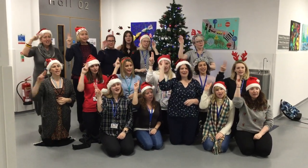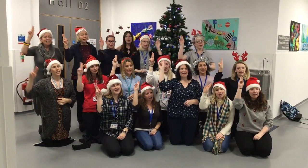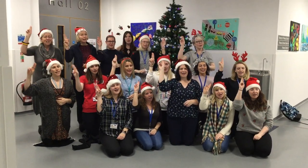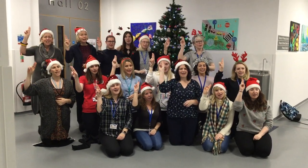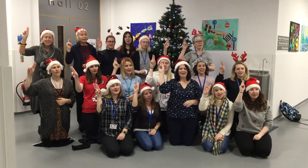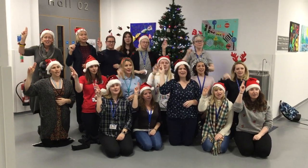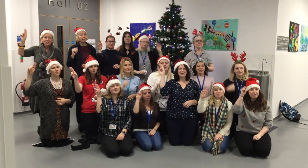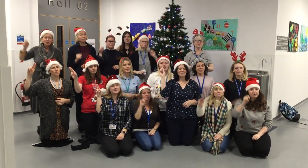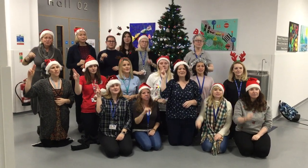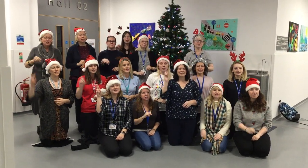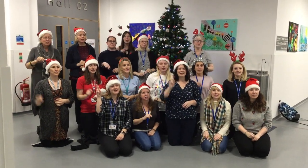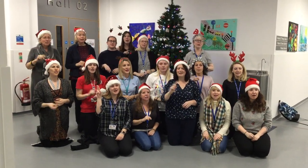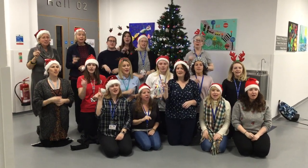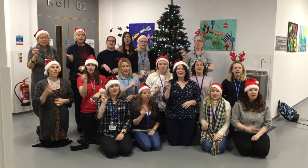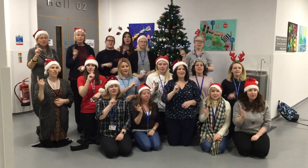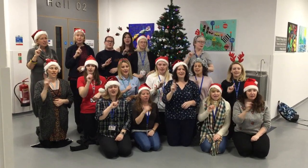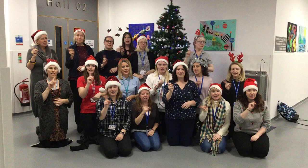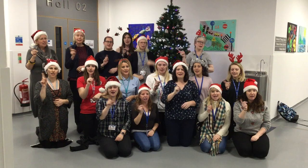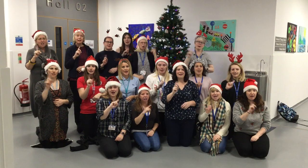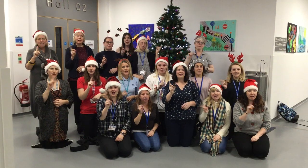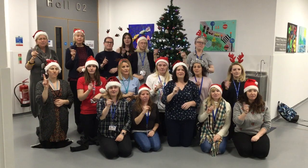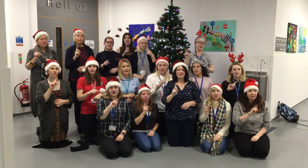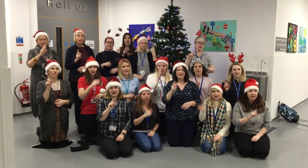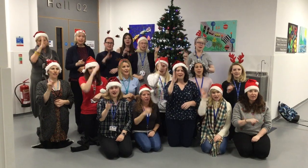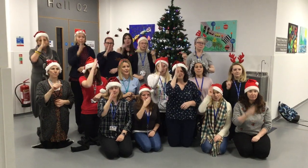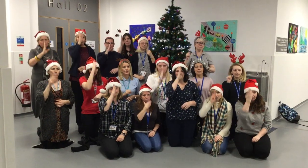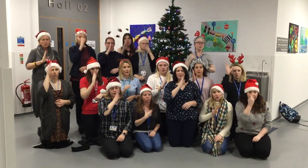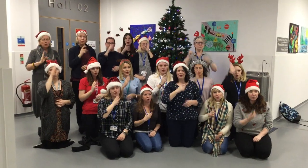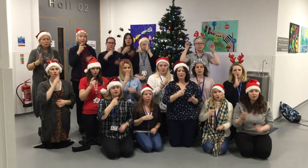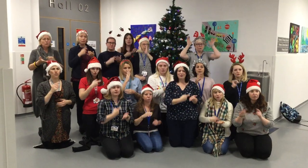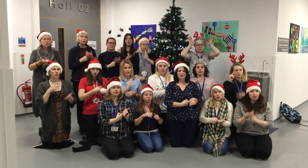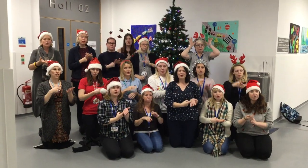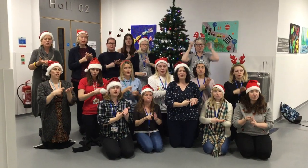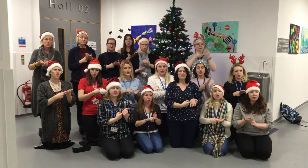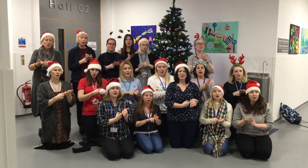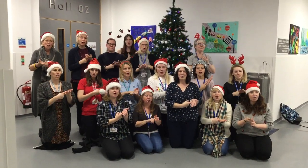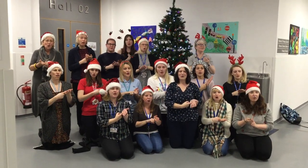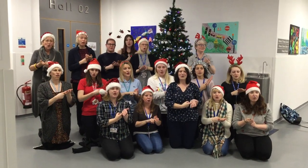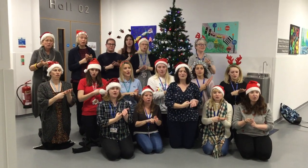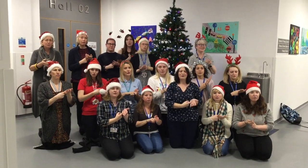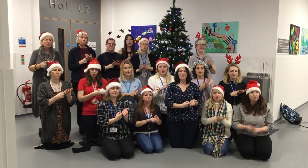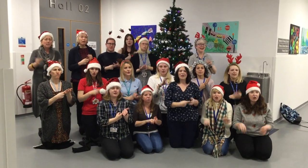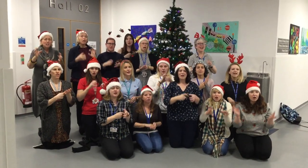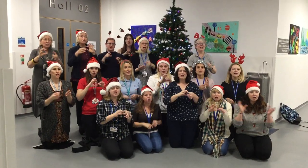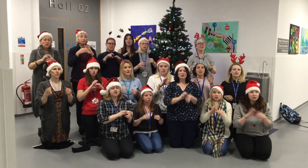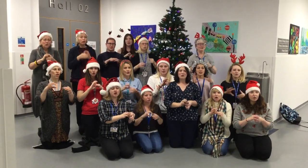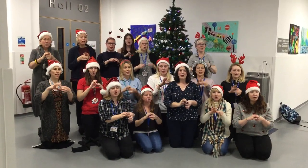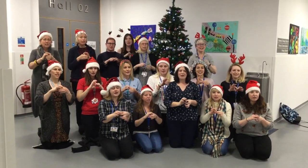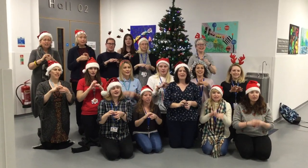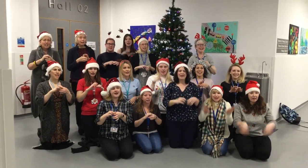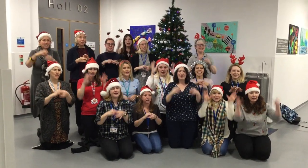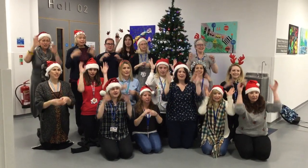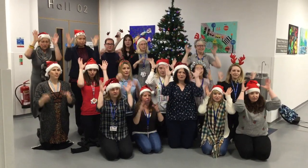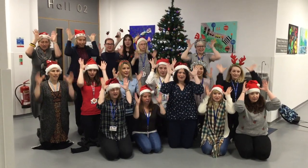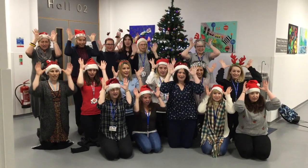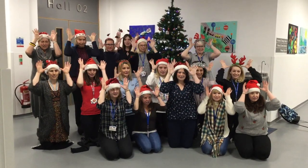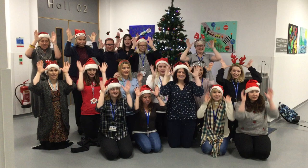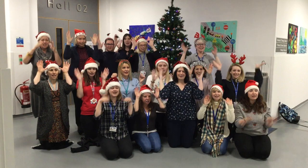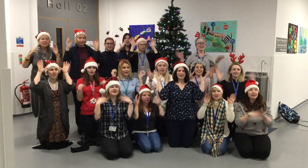names They never let poor Rudolph join in any reindeer